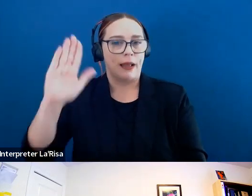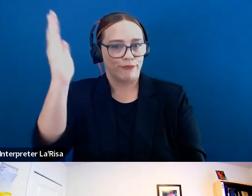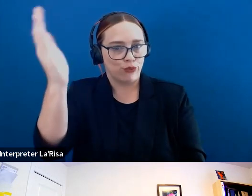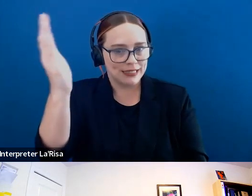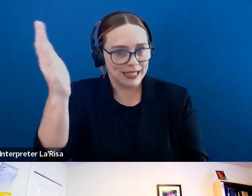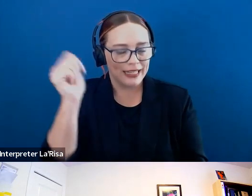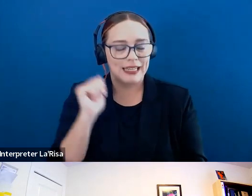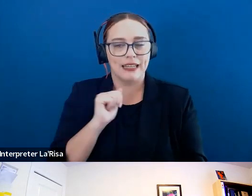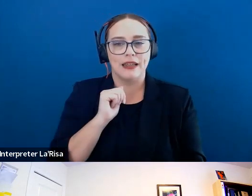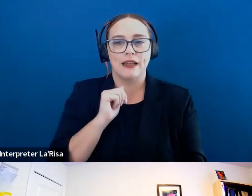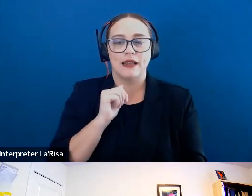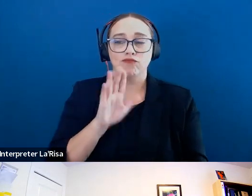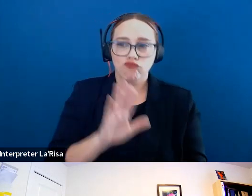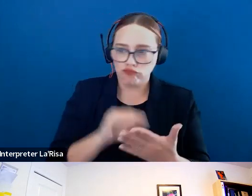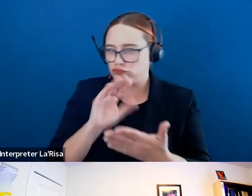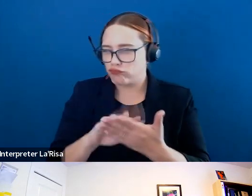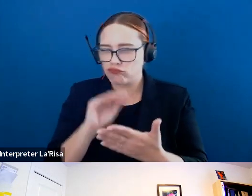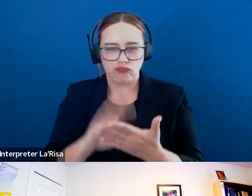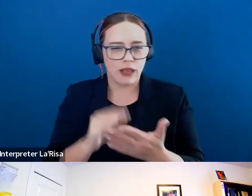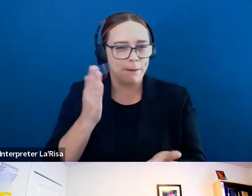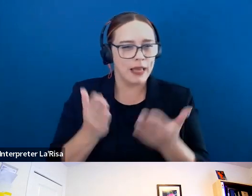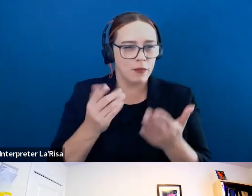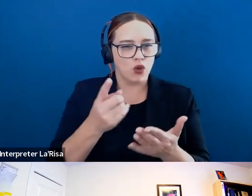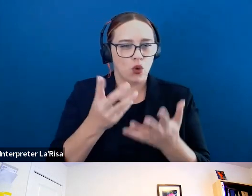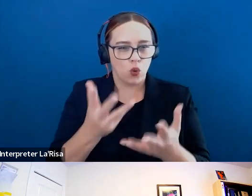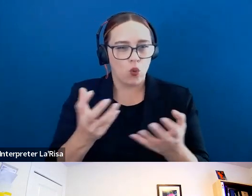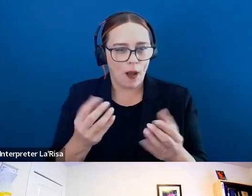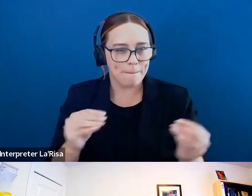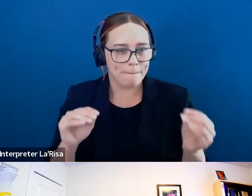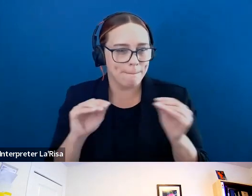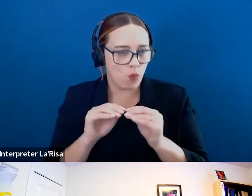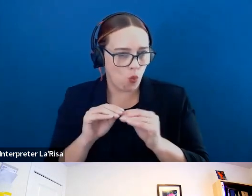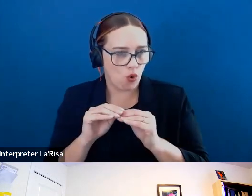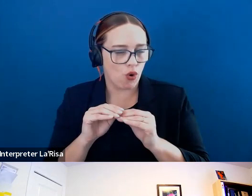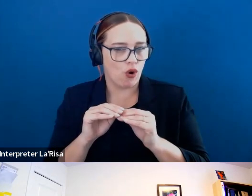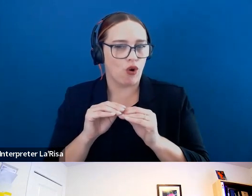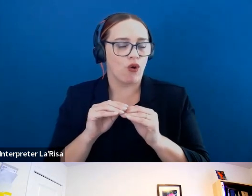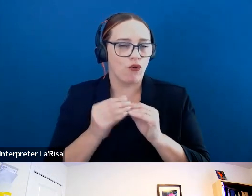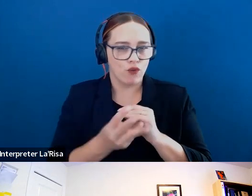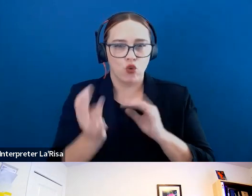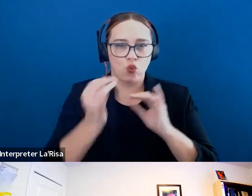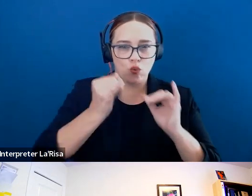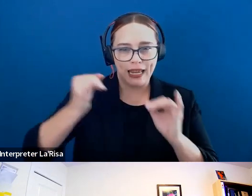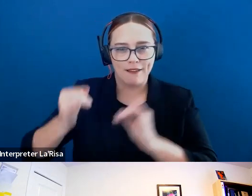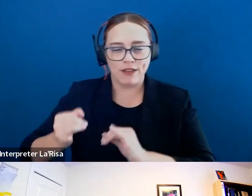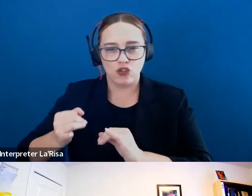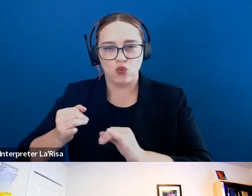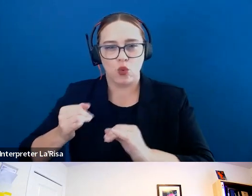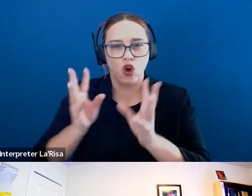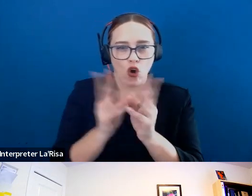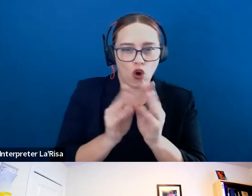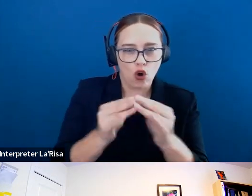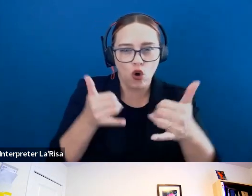more one-to-one TA, maybe a few individualized calls, or more targeted